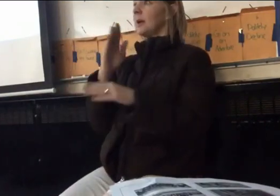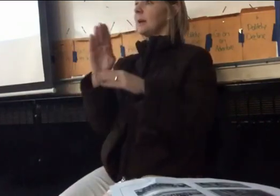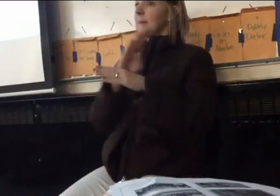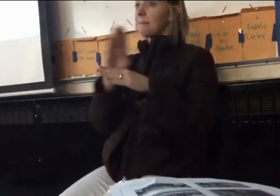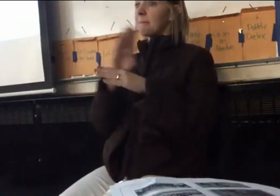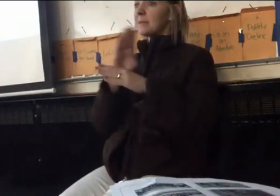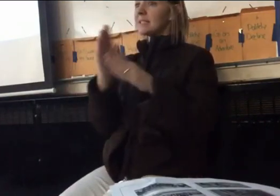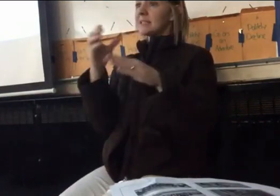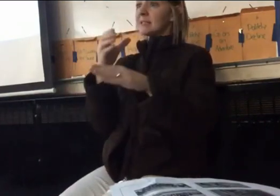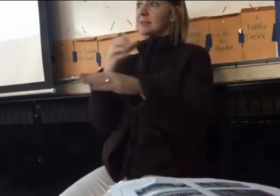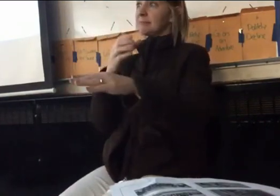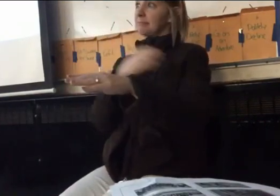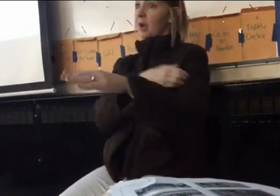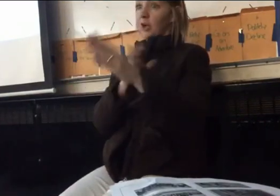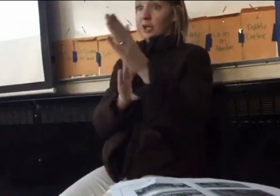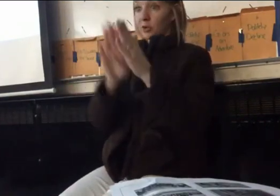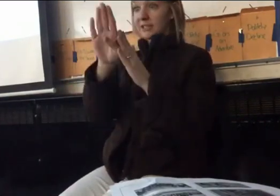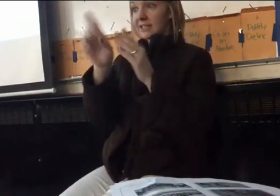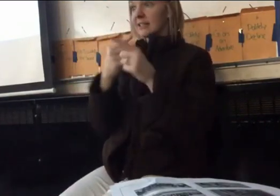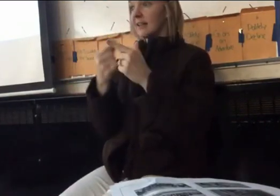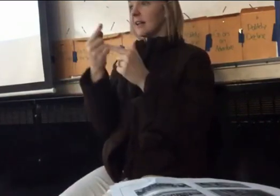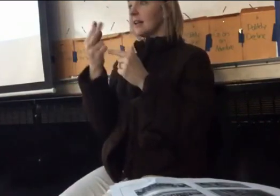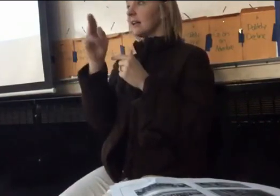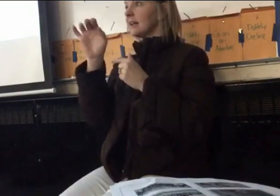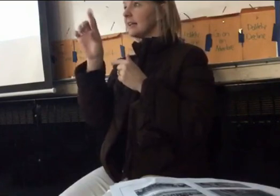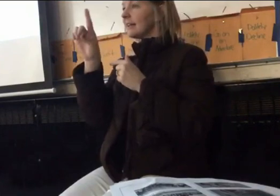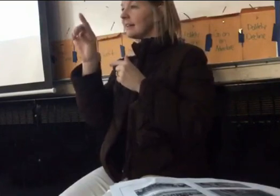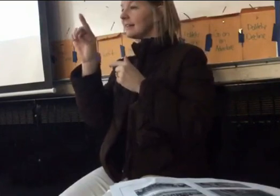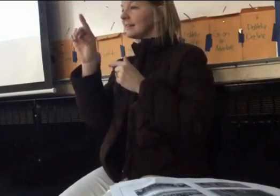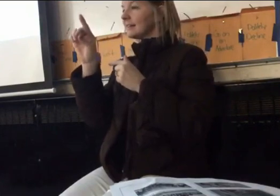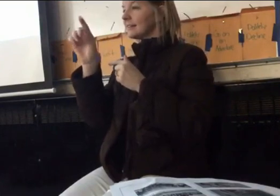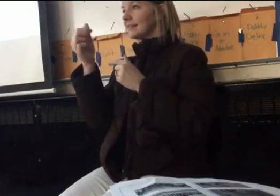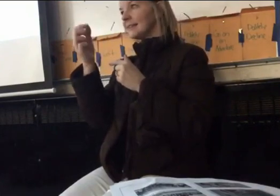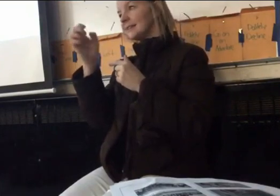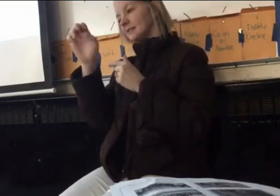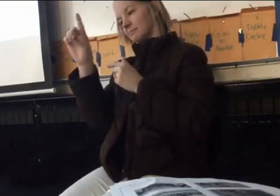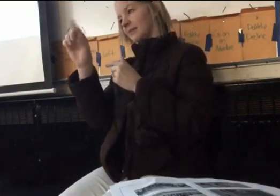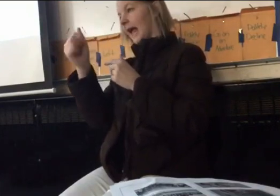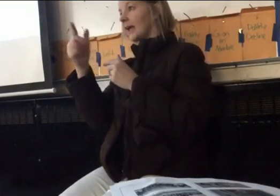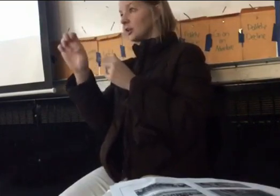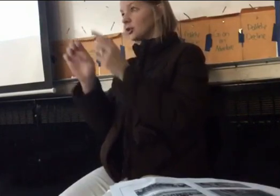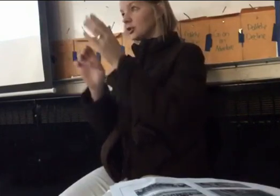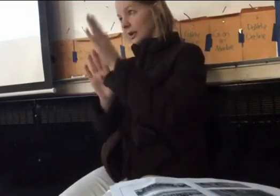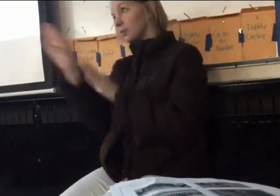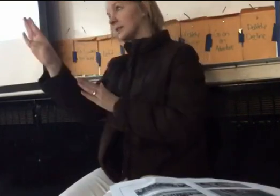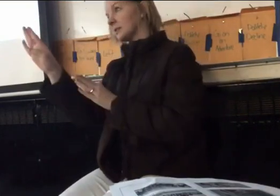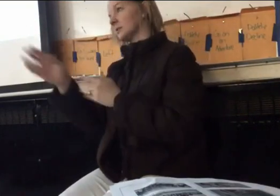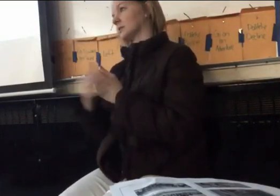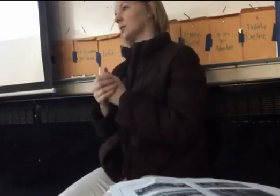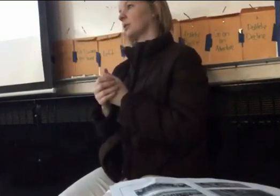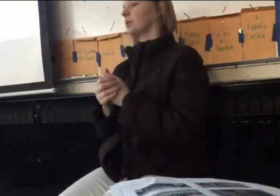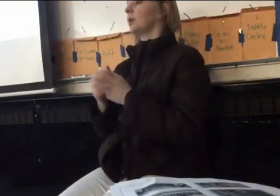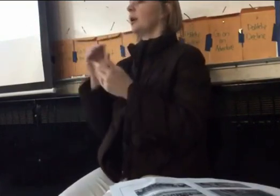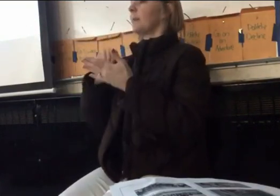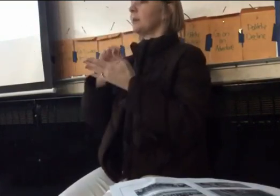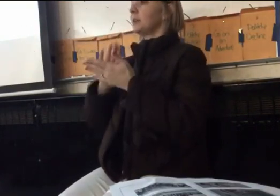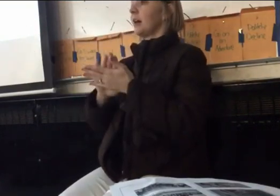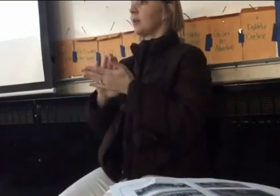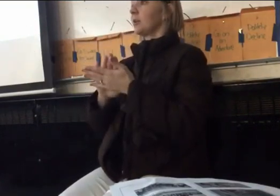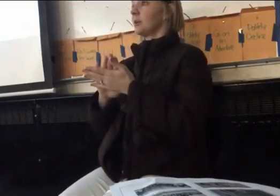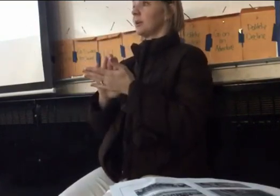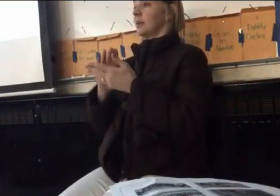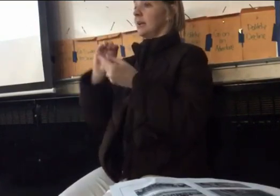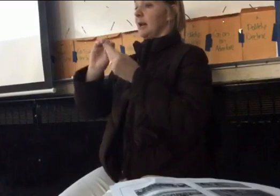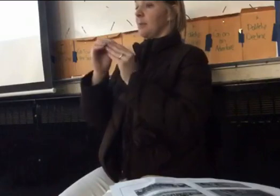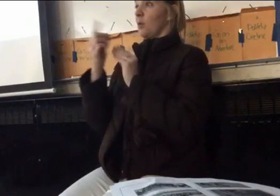Gilded Age increases. Now we need to be able to change it. The people who are going to form this, if you'll put number 1 next to the Knights of Labor,